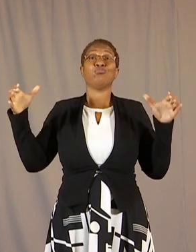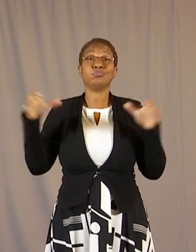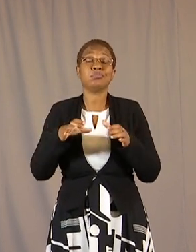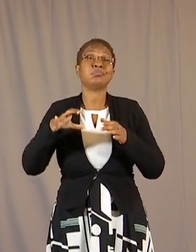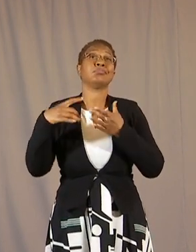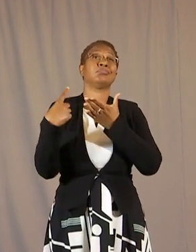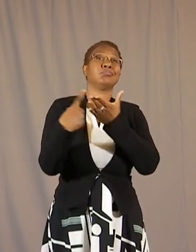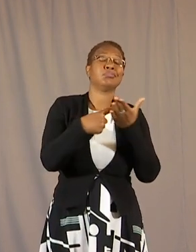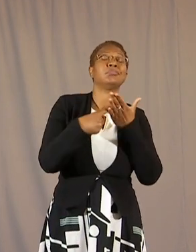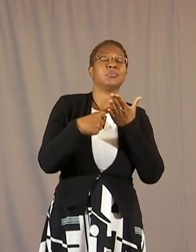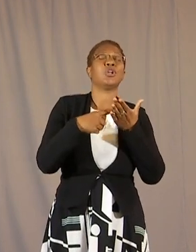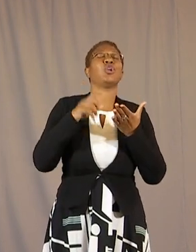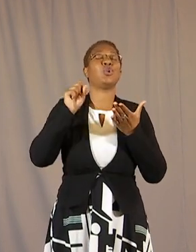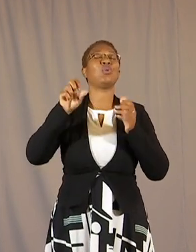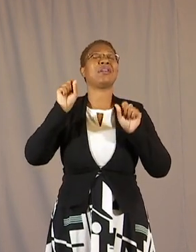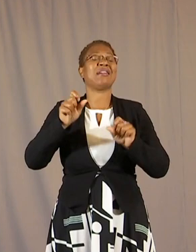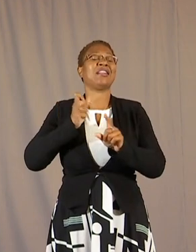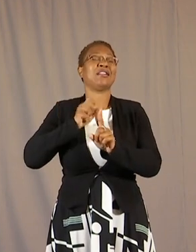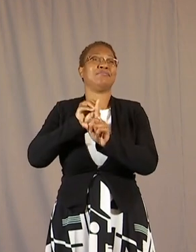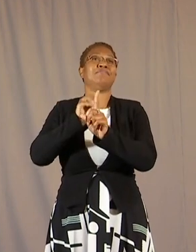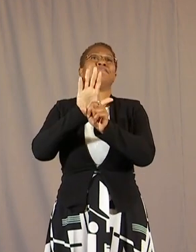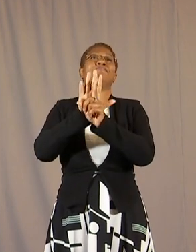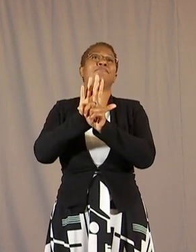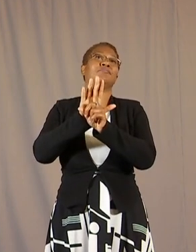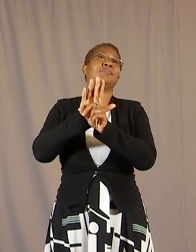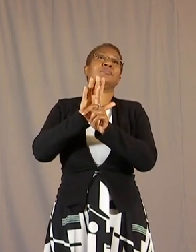address any specific problem.